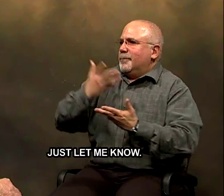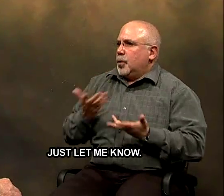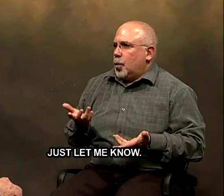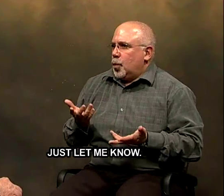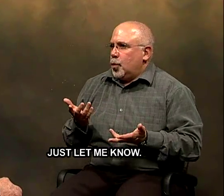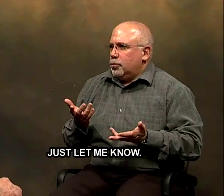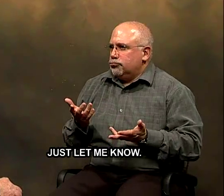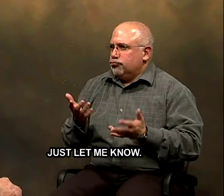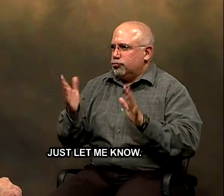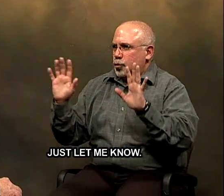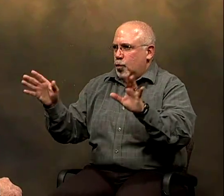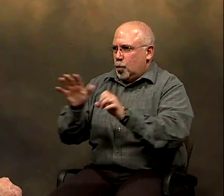know.